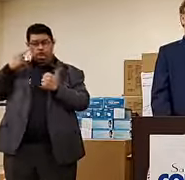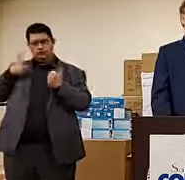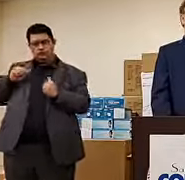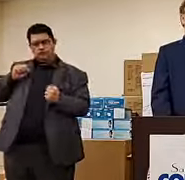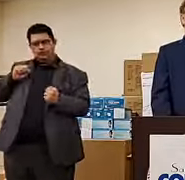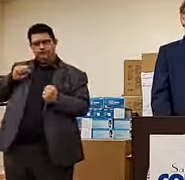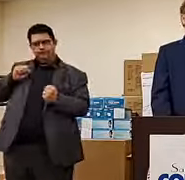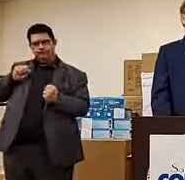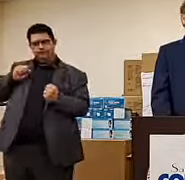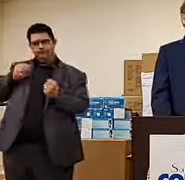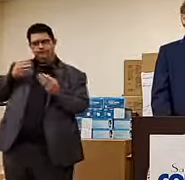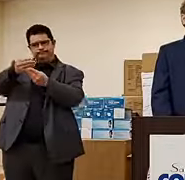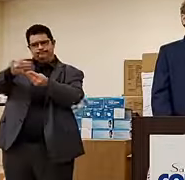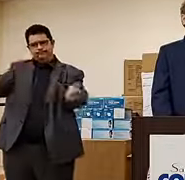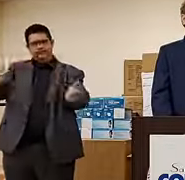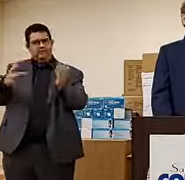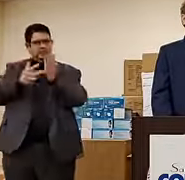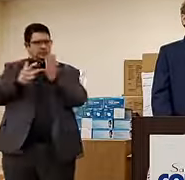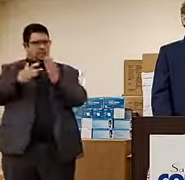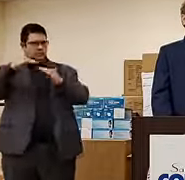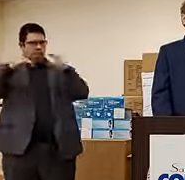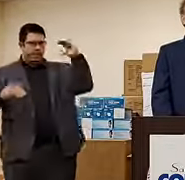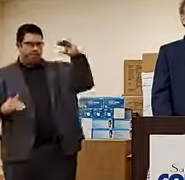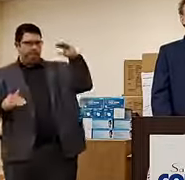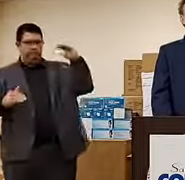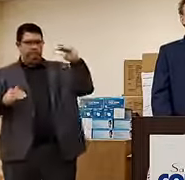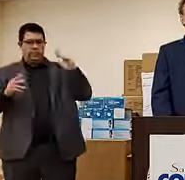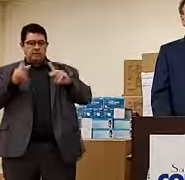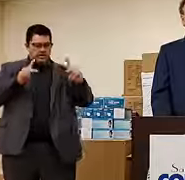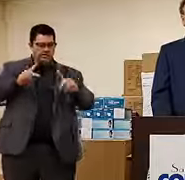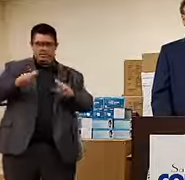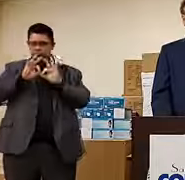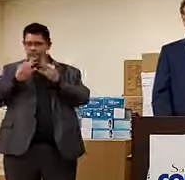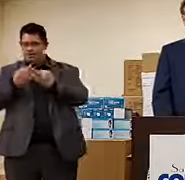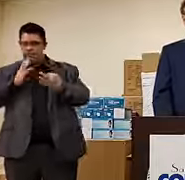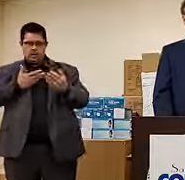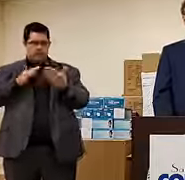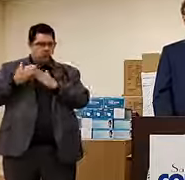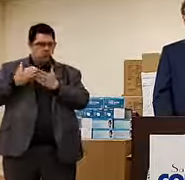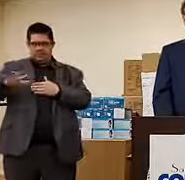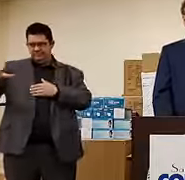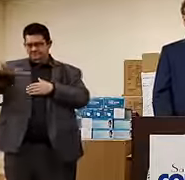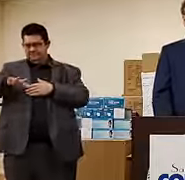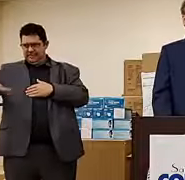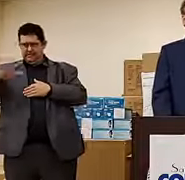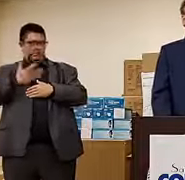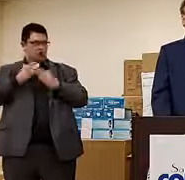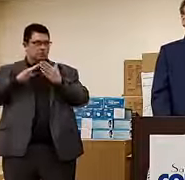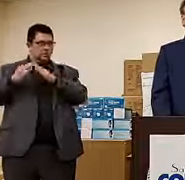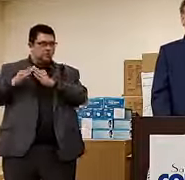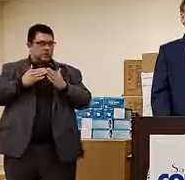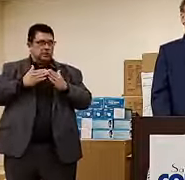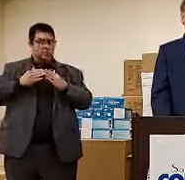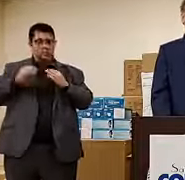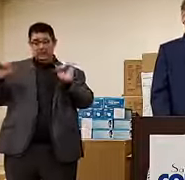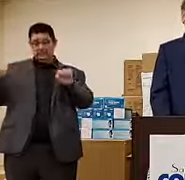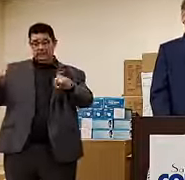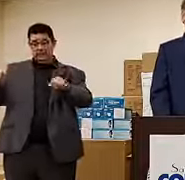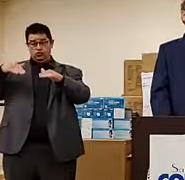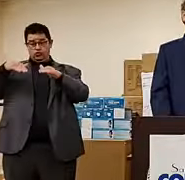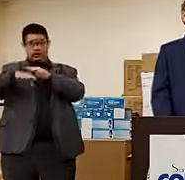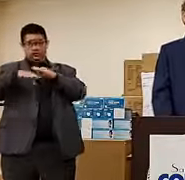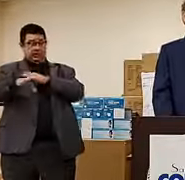technology gap for people or families in our community and places in our community where ability to participate